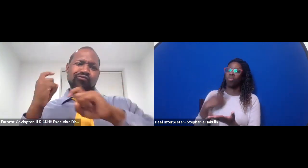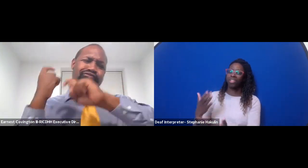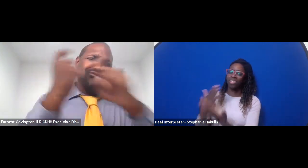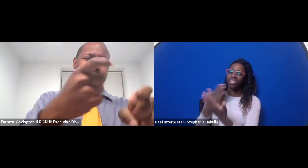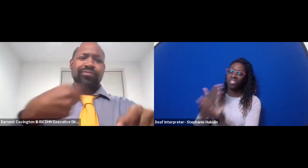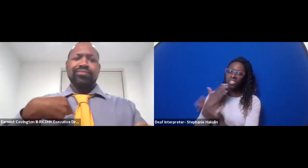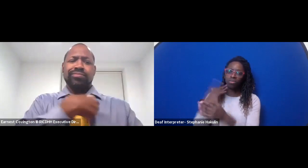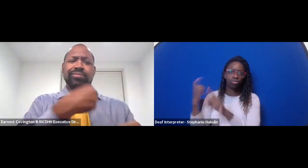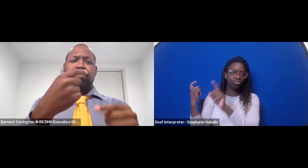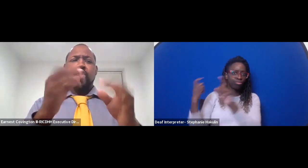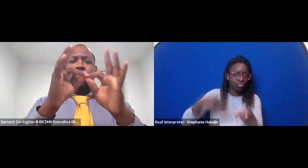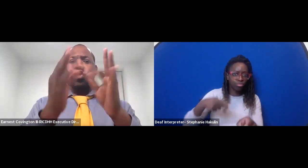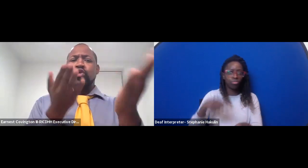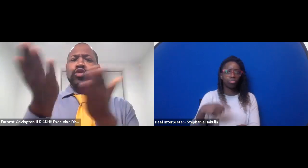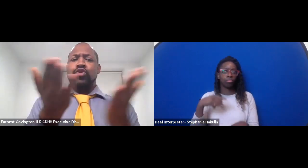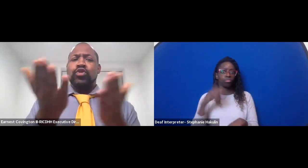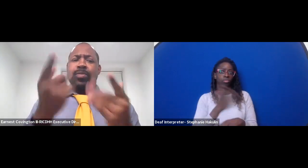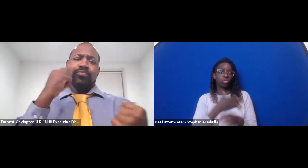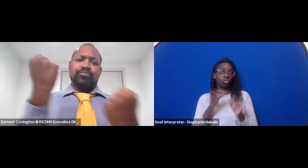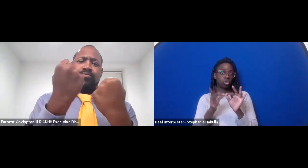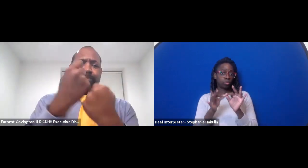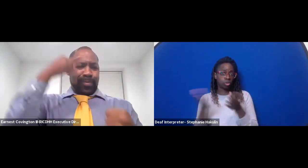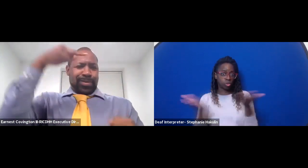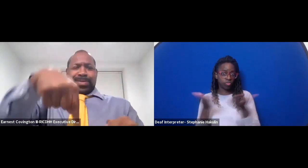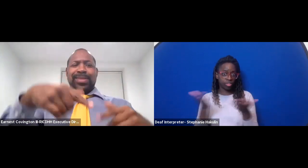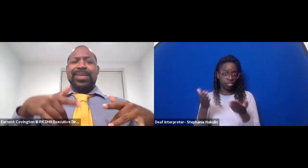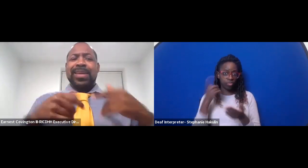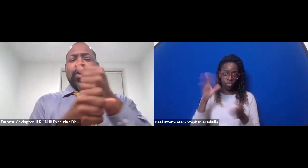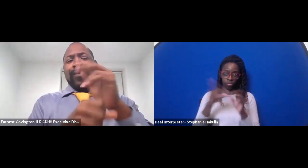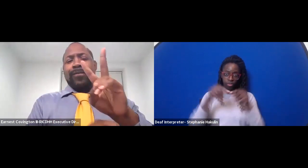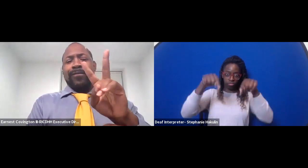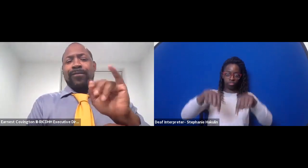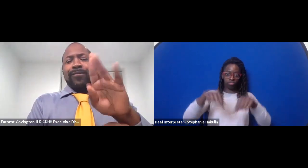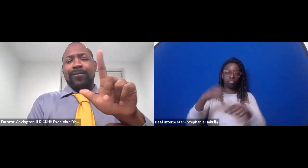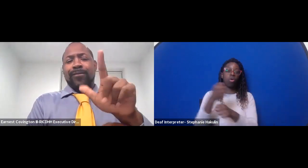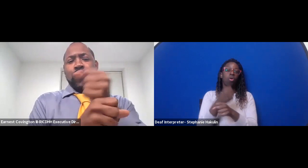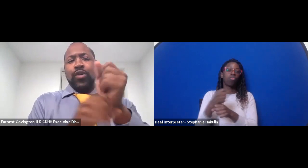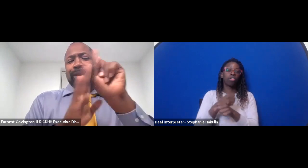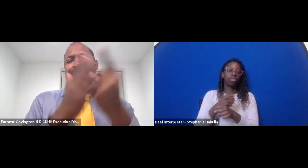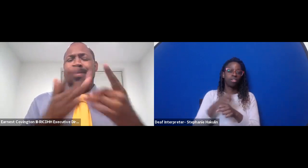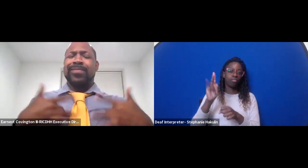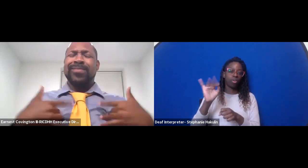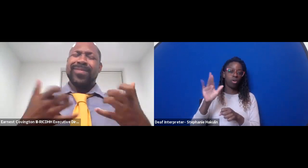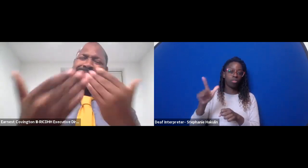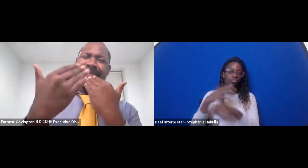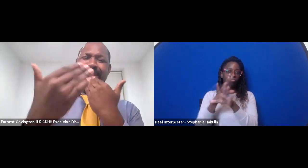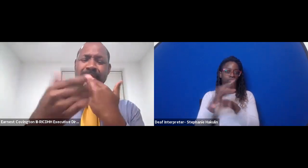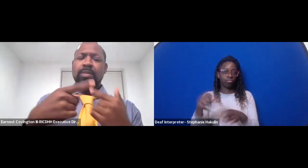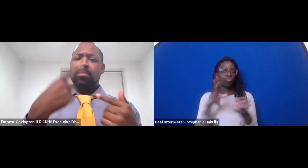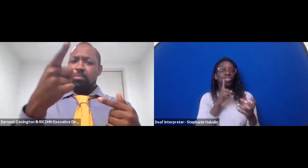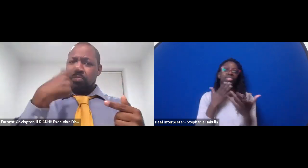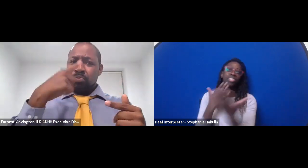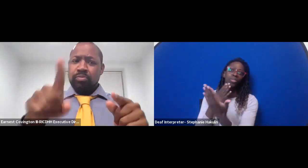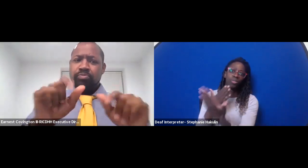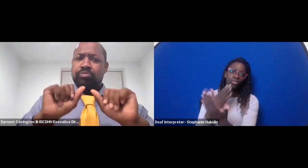Center. Thank you so much for your contribution of interpreter services for this coffee hour tonight.